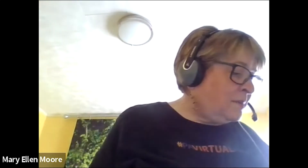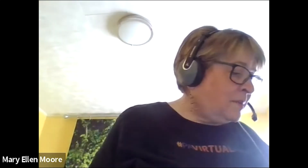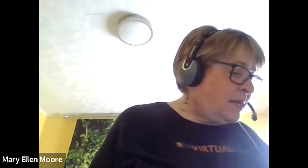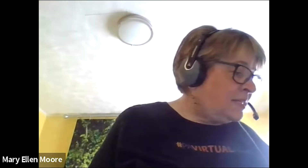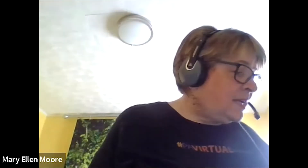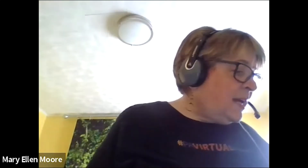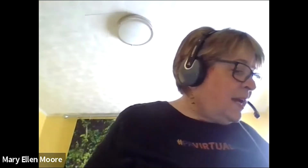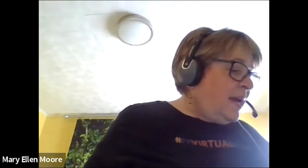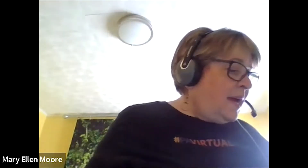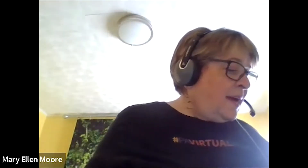right.